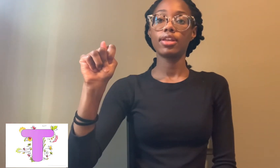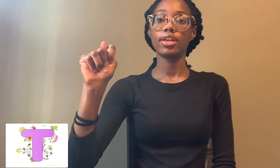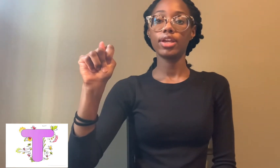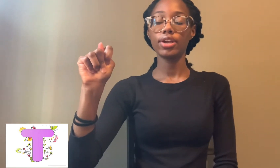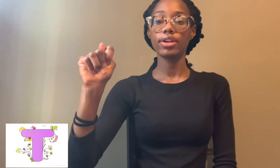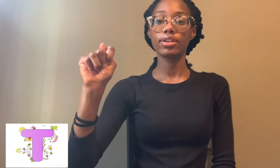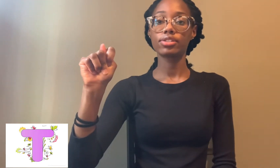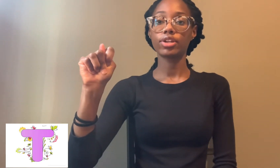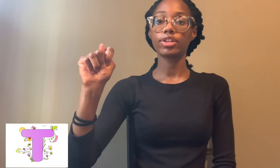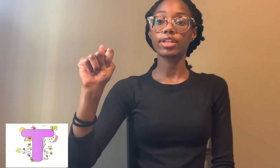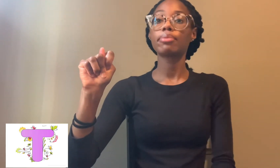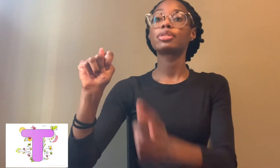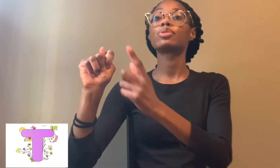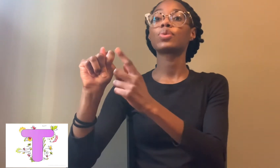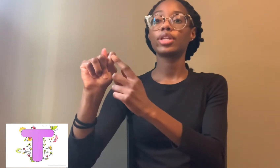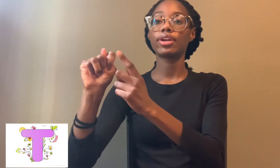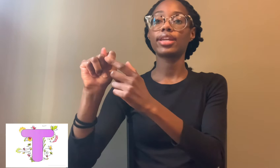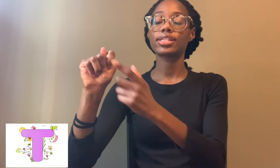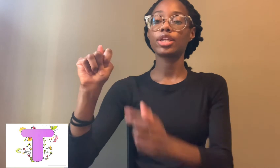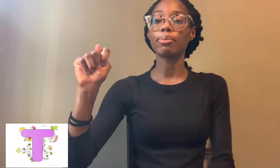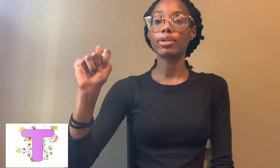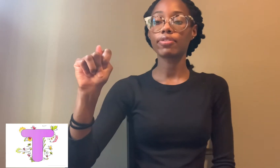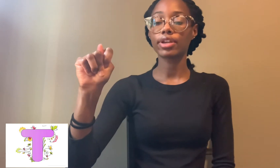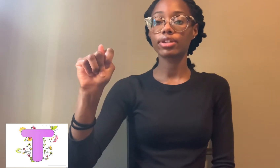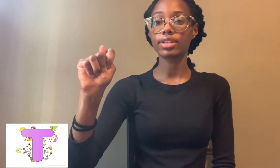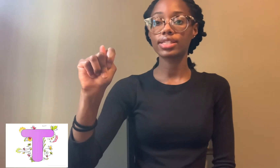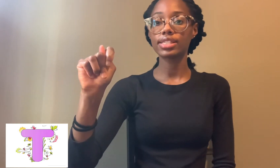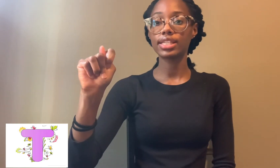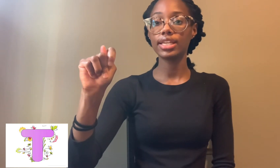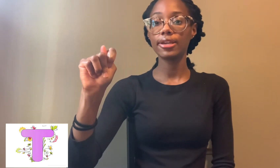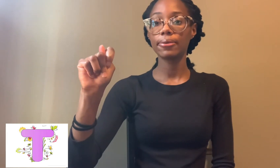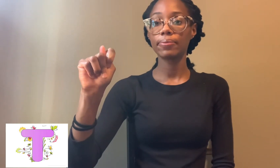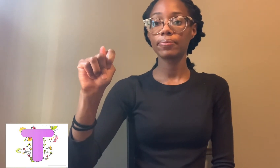here. So your thumb is between your index and your middle finger. That's a T.